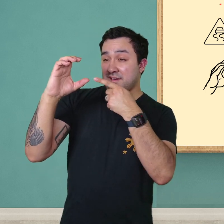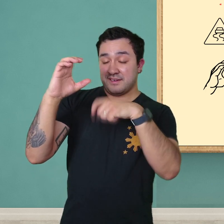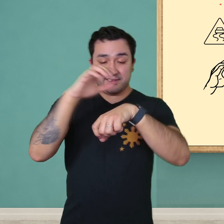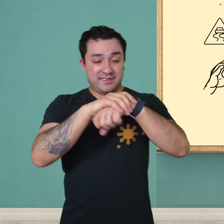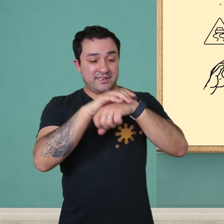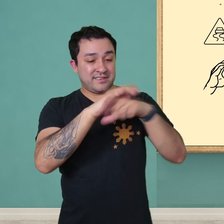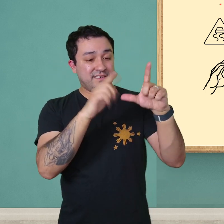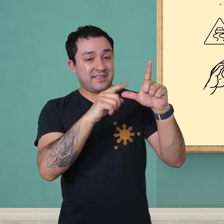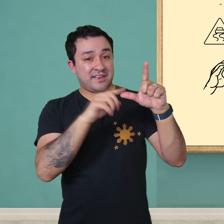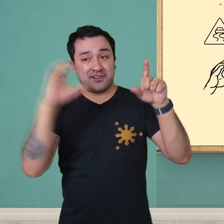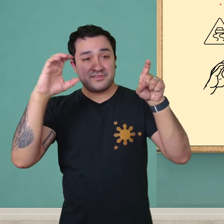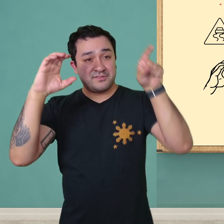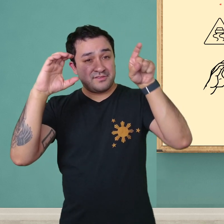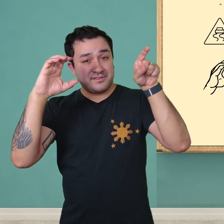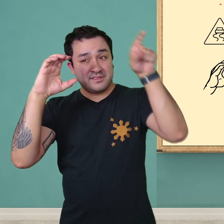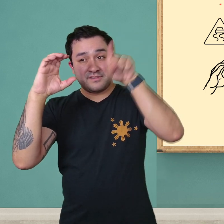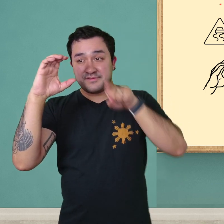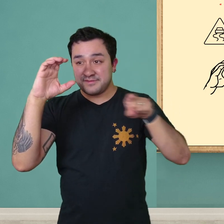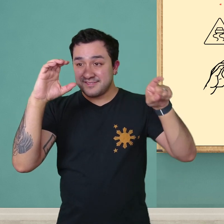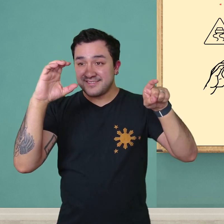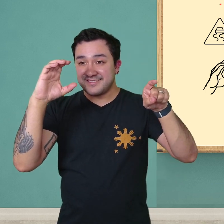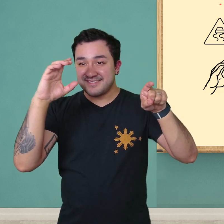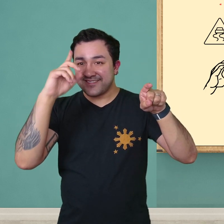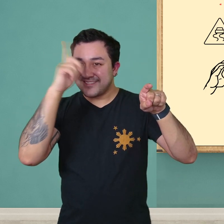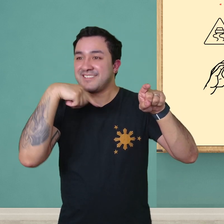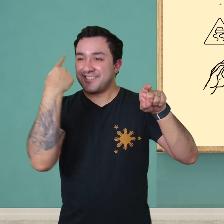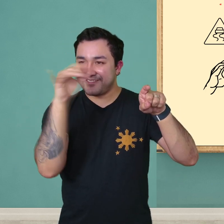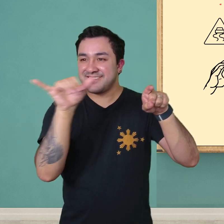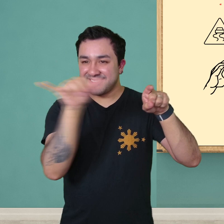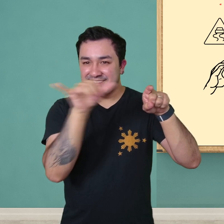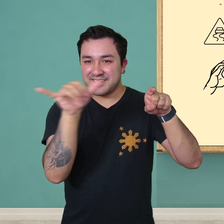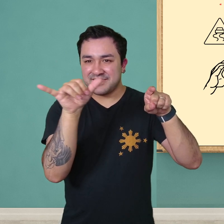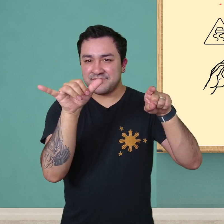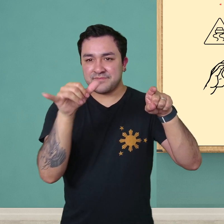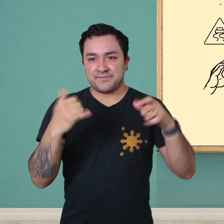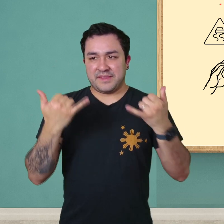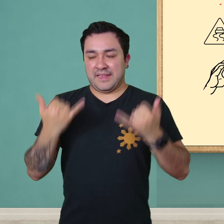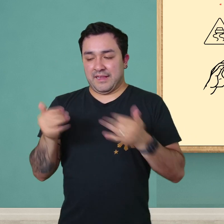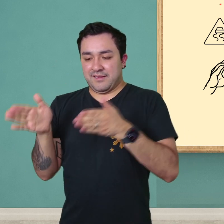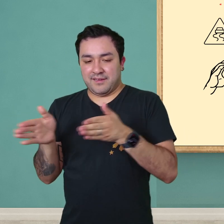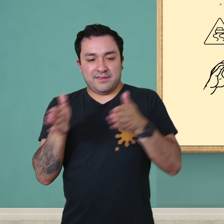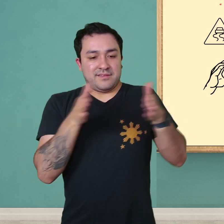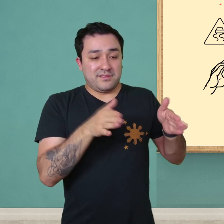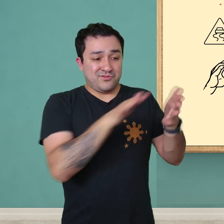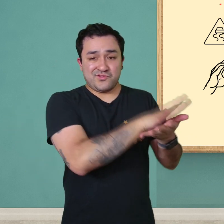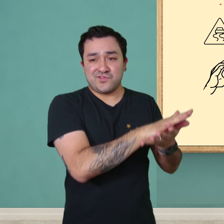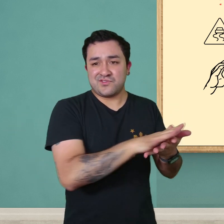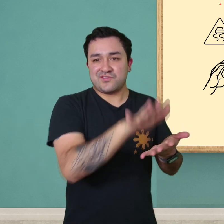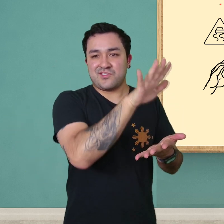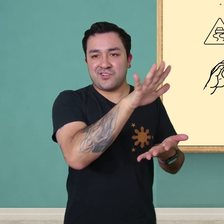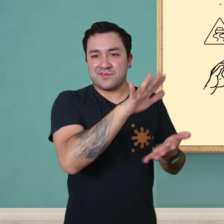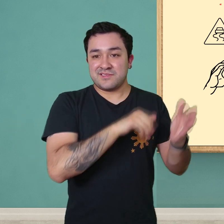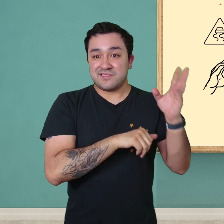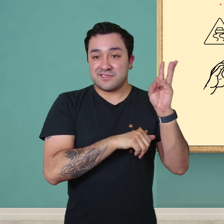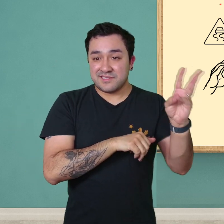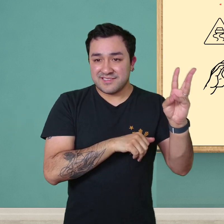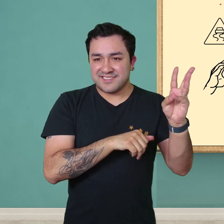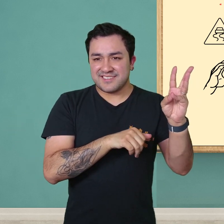hand shape in American Sign Language looks like the written English letter C. The word meow, when said, sounds like a cat when they